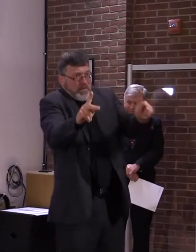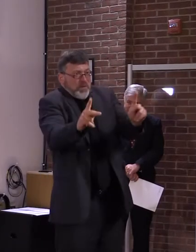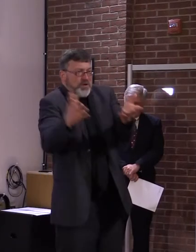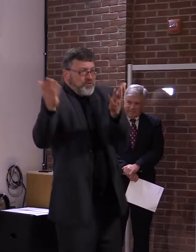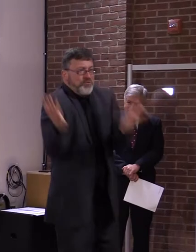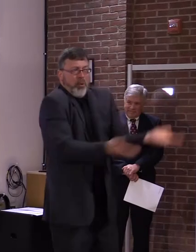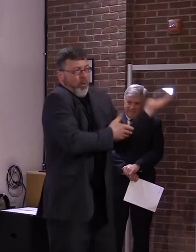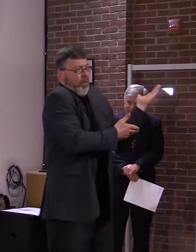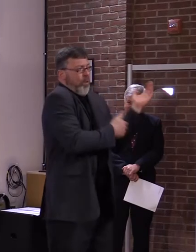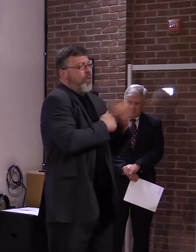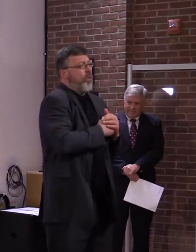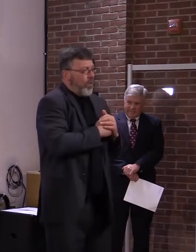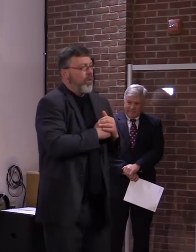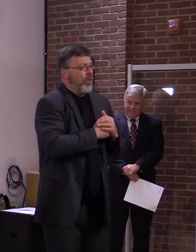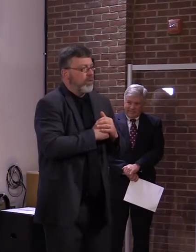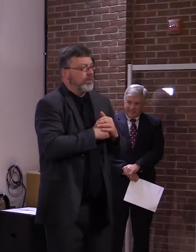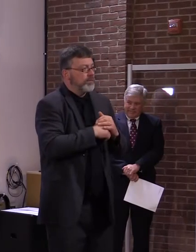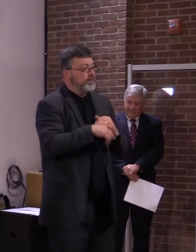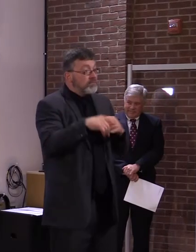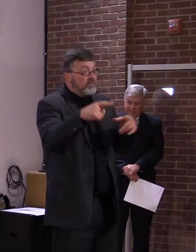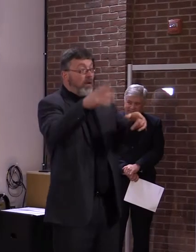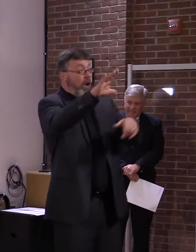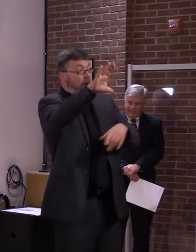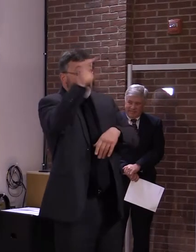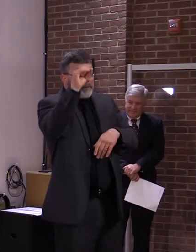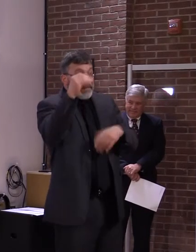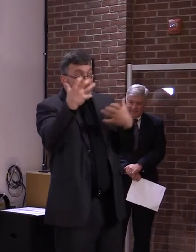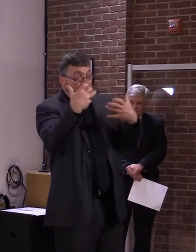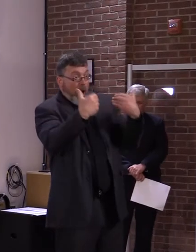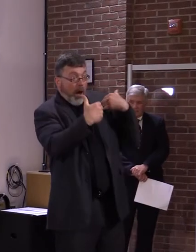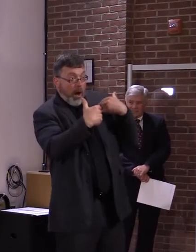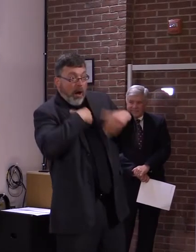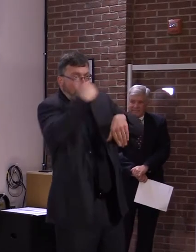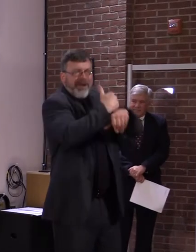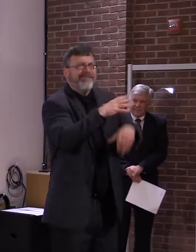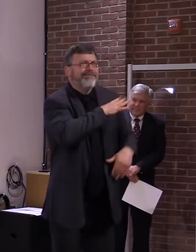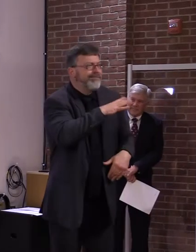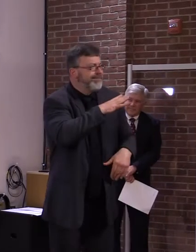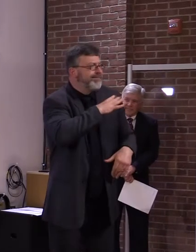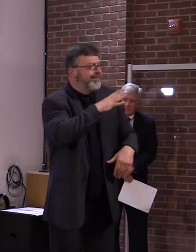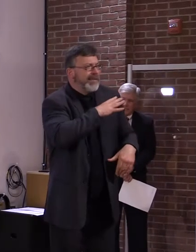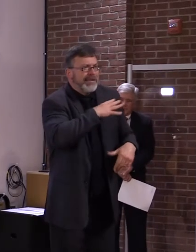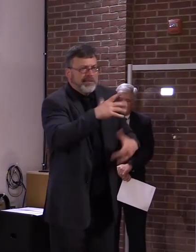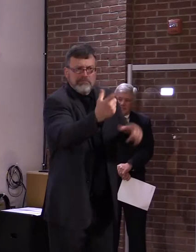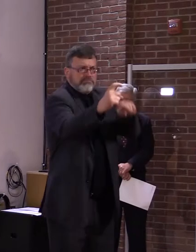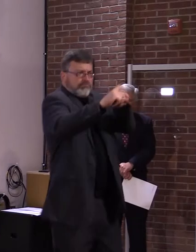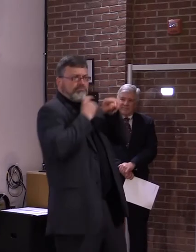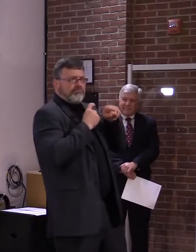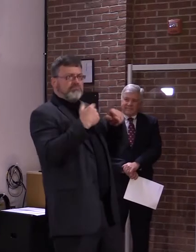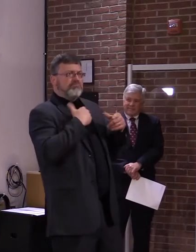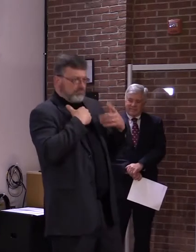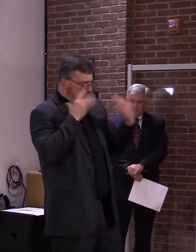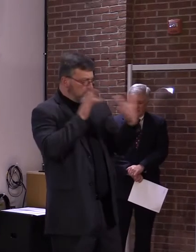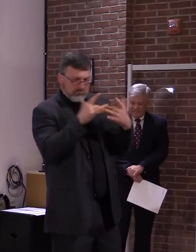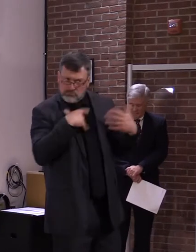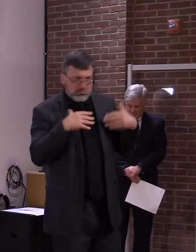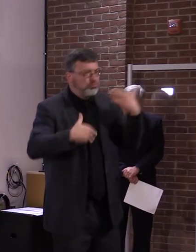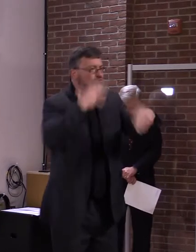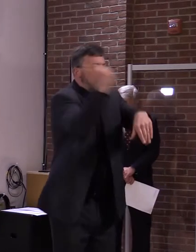believe by the end of next week, it's possible, but we'll have to see what Vermonters do at this point.